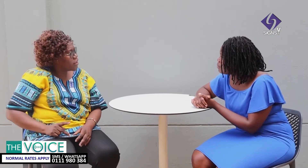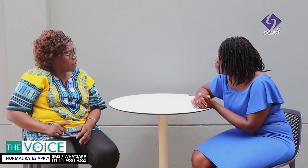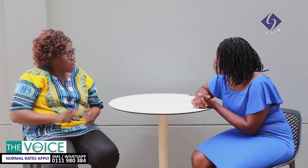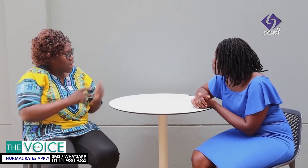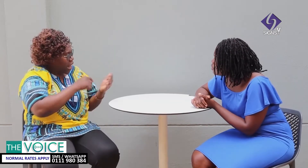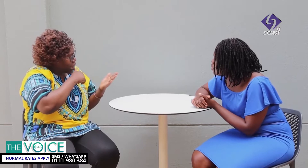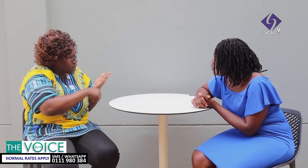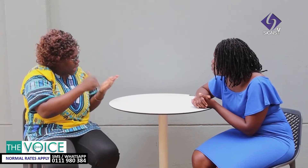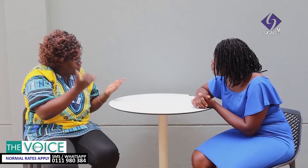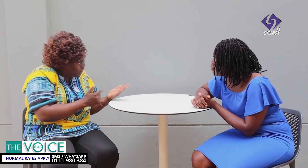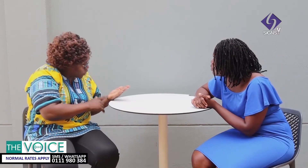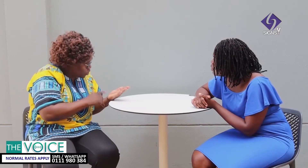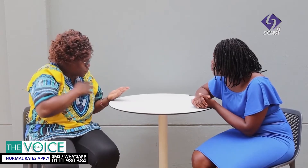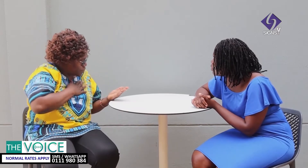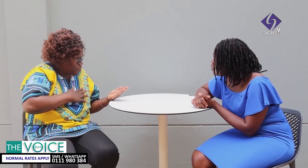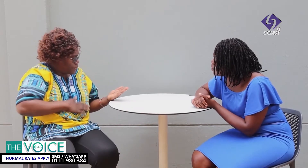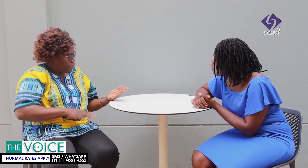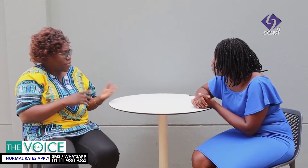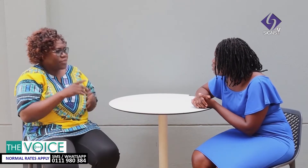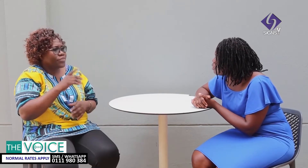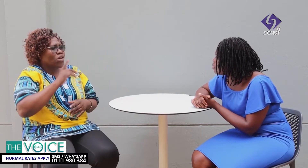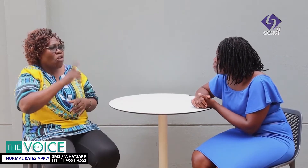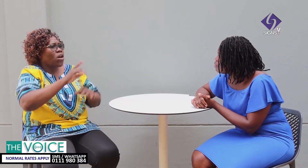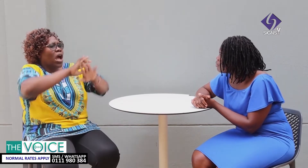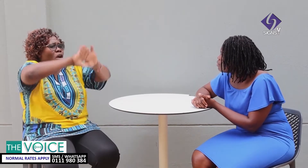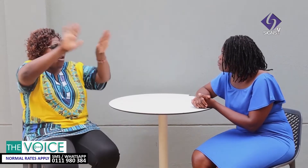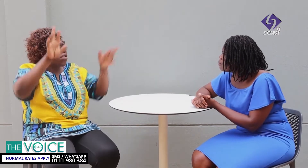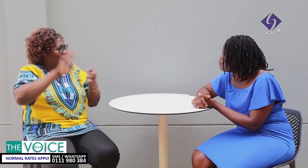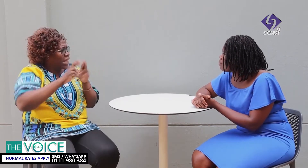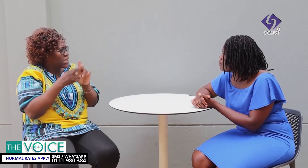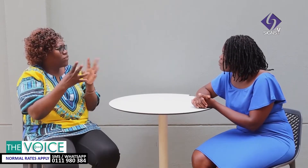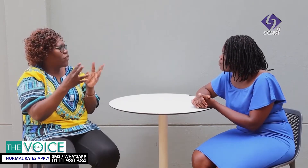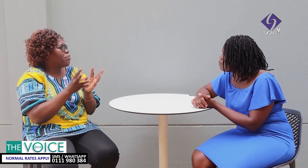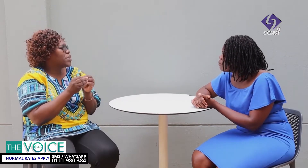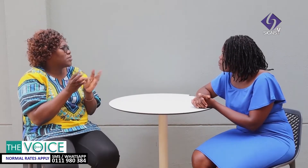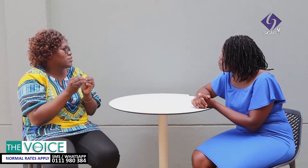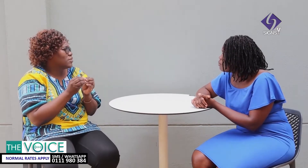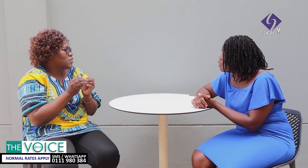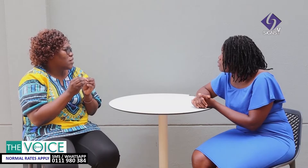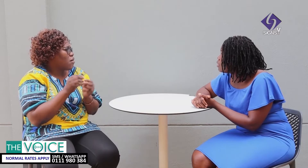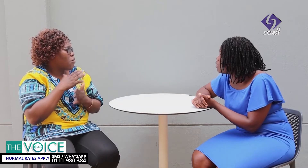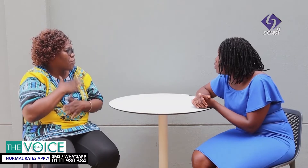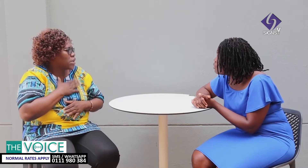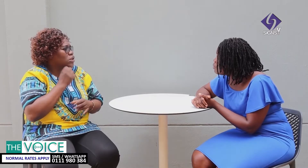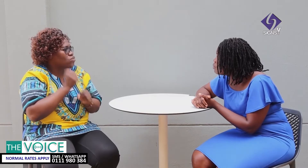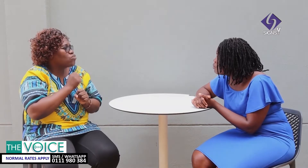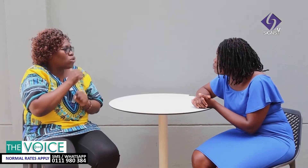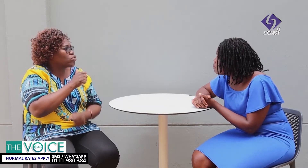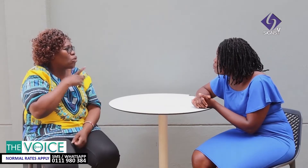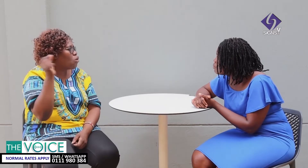my mom, that everything was different because I will go to church, I will sign, I will interact with different people.